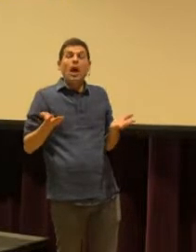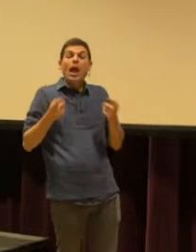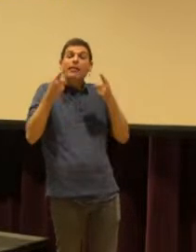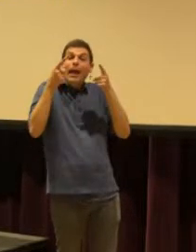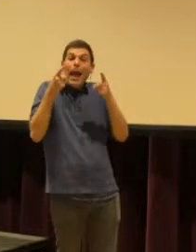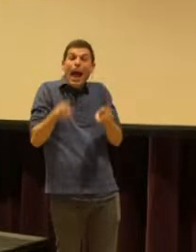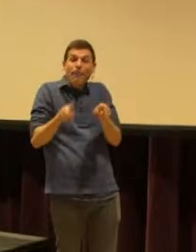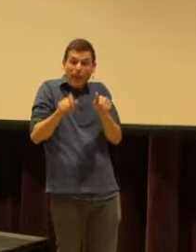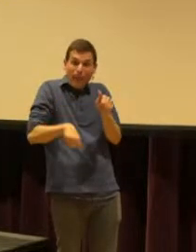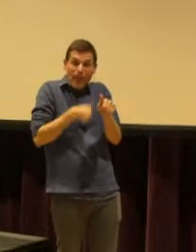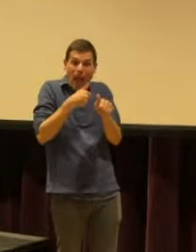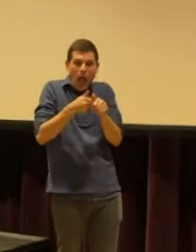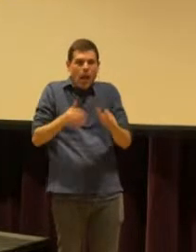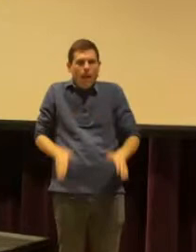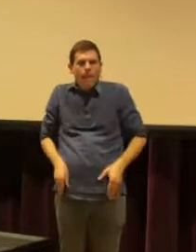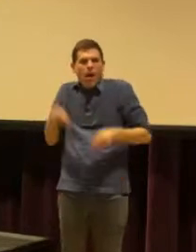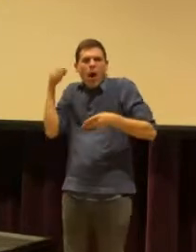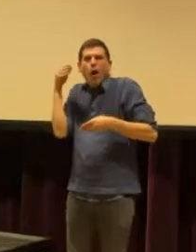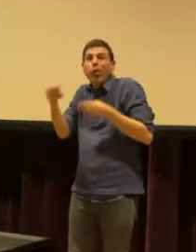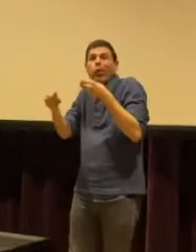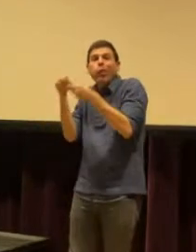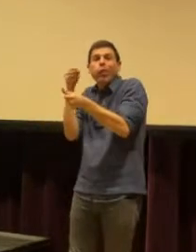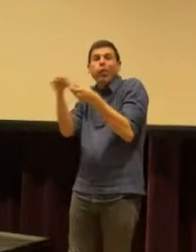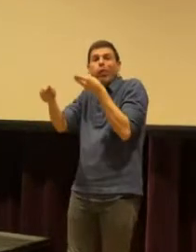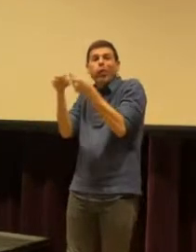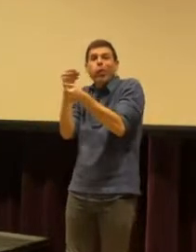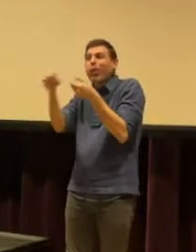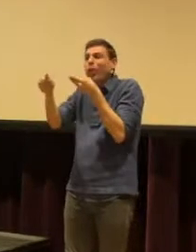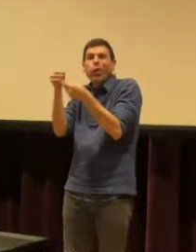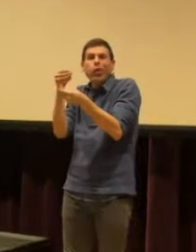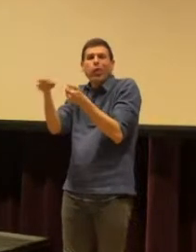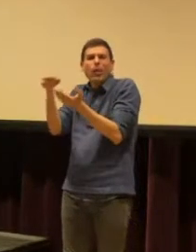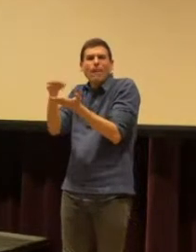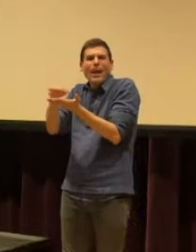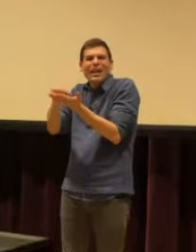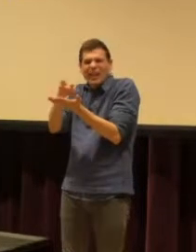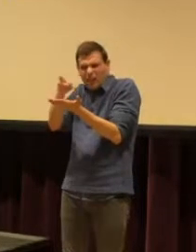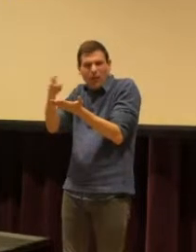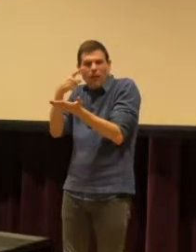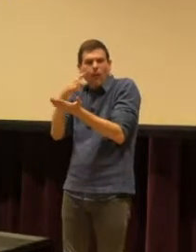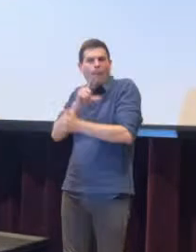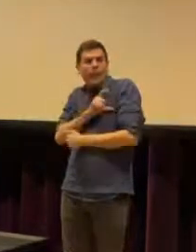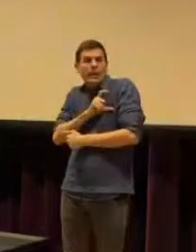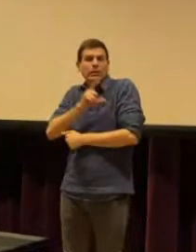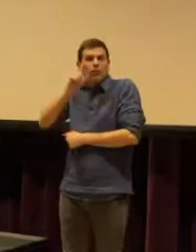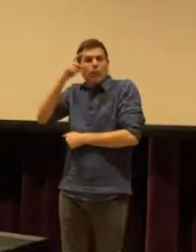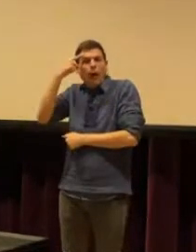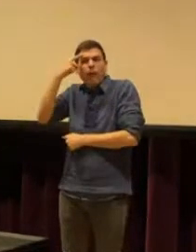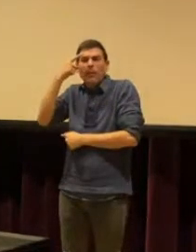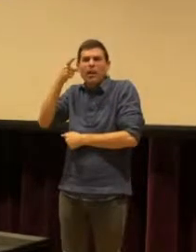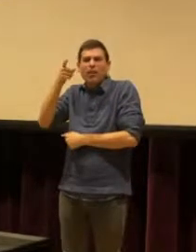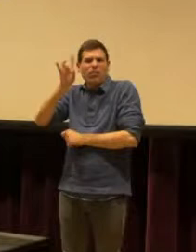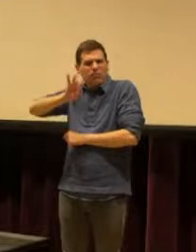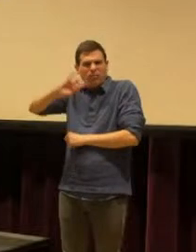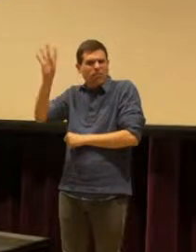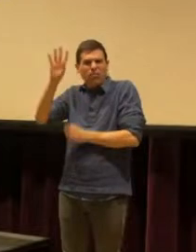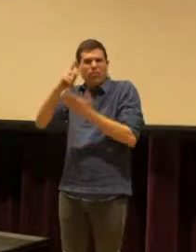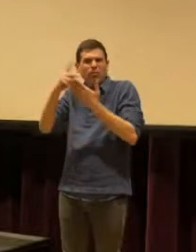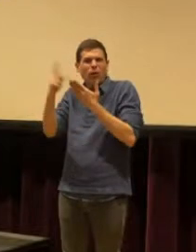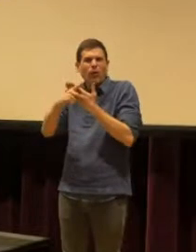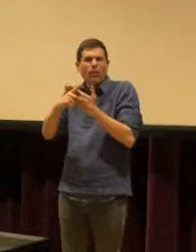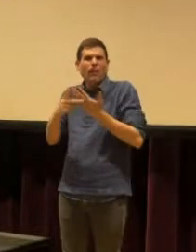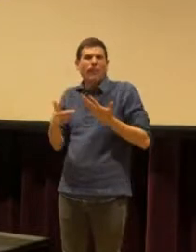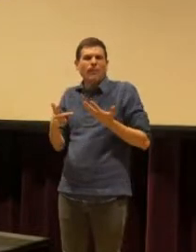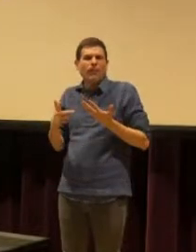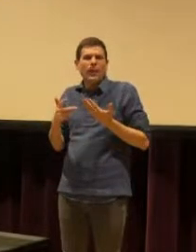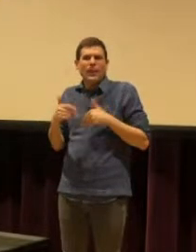I won't name them, but people who will gladly work with government and the police when they need to, and then not when they decide